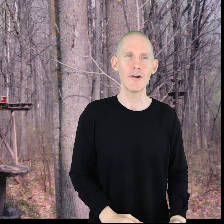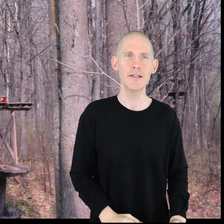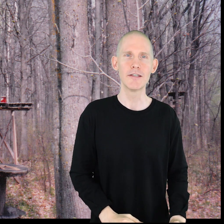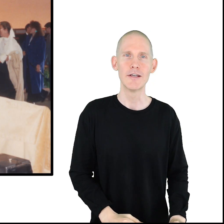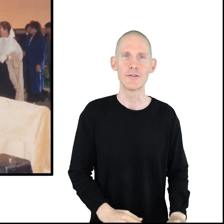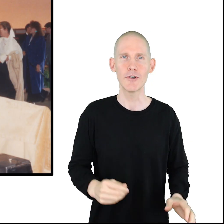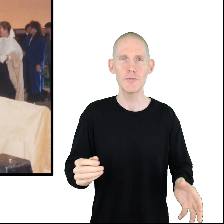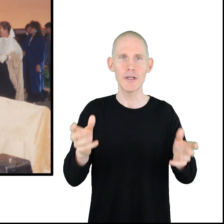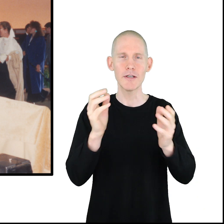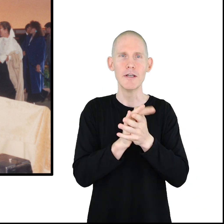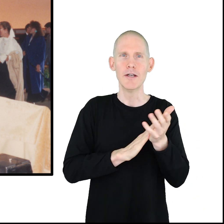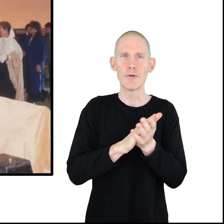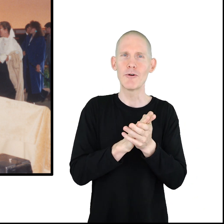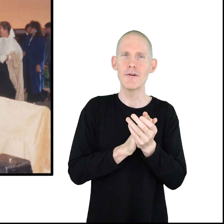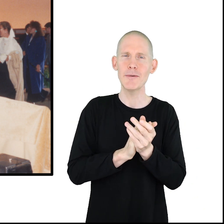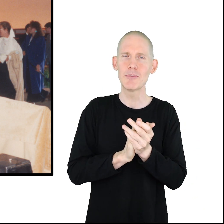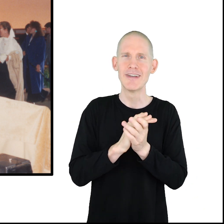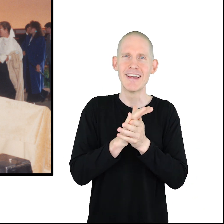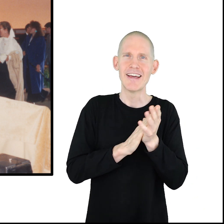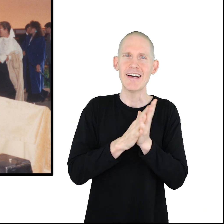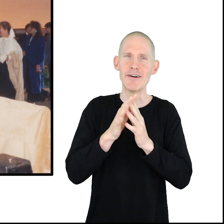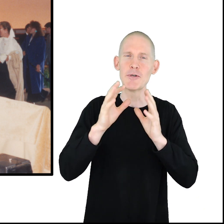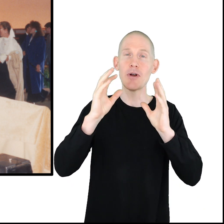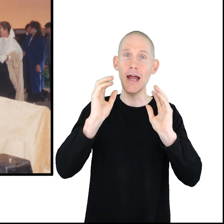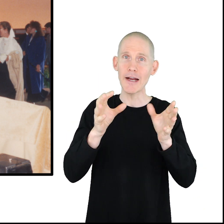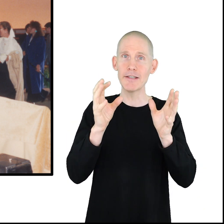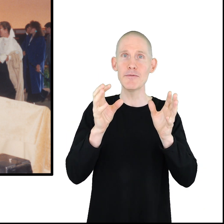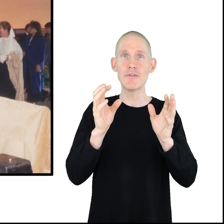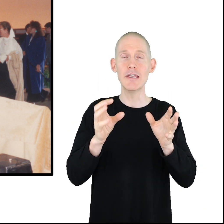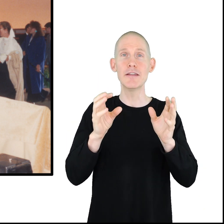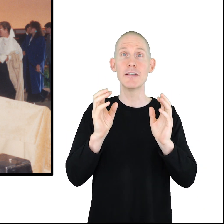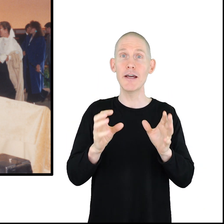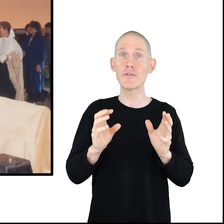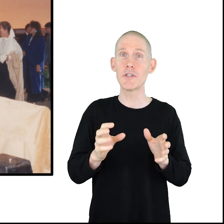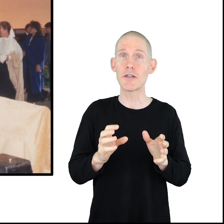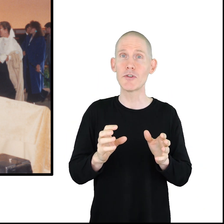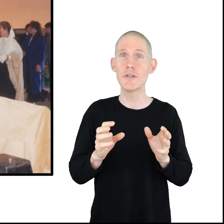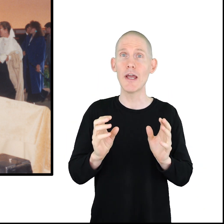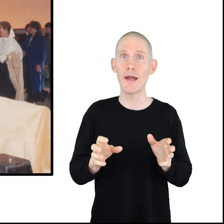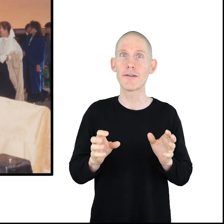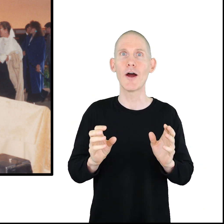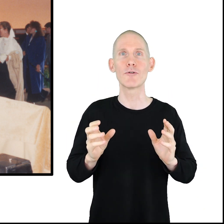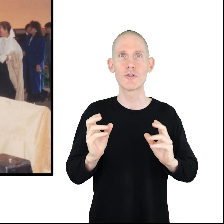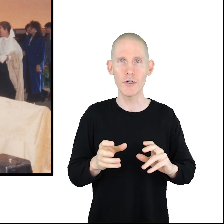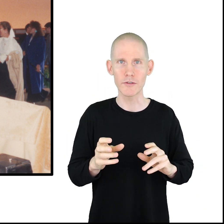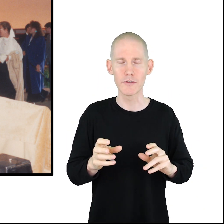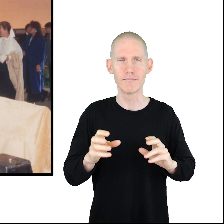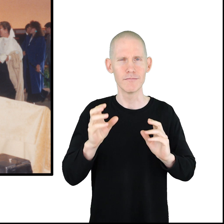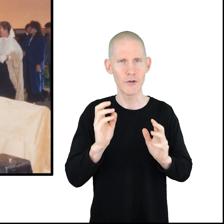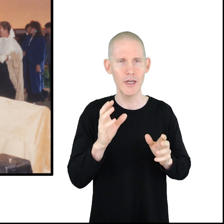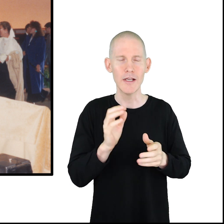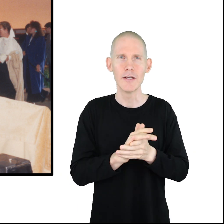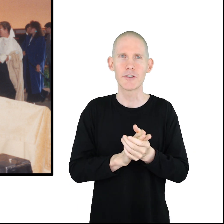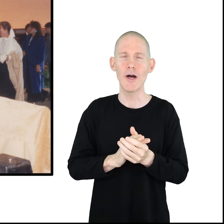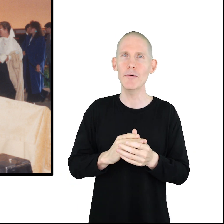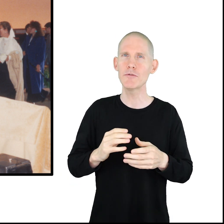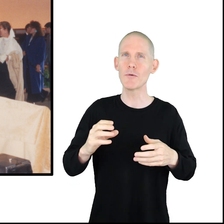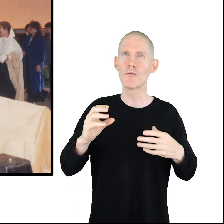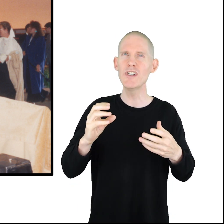right. So we're growing up. We were active in the deaf section at our church. Okay. So I was from a real